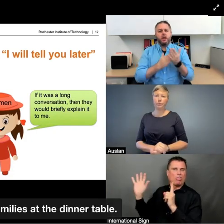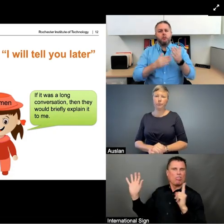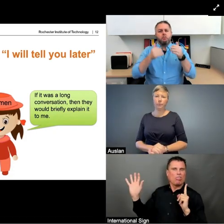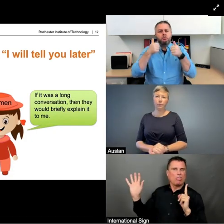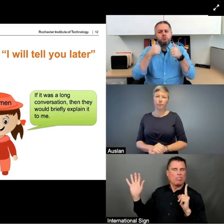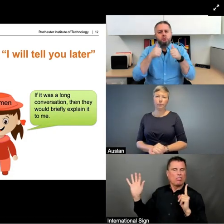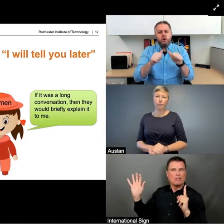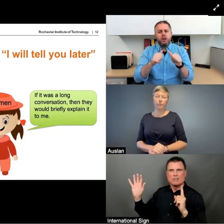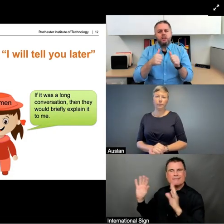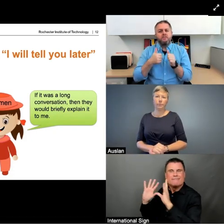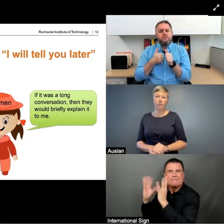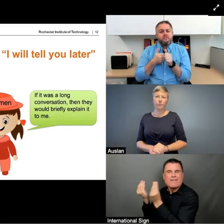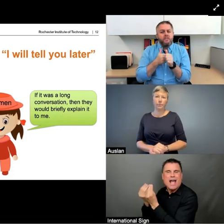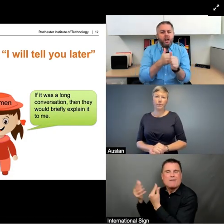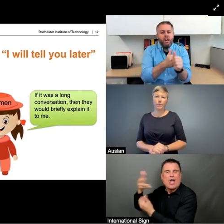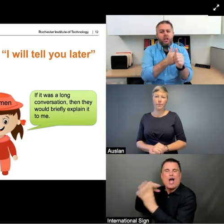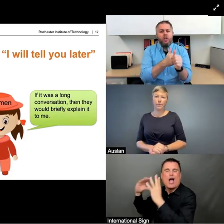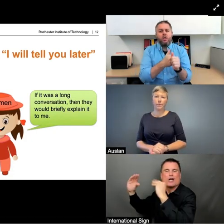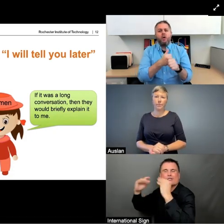table.